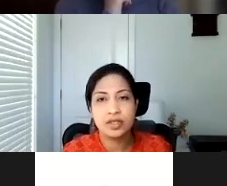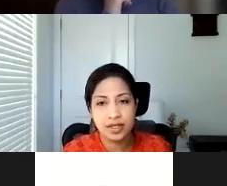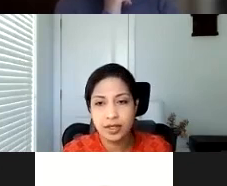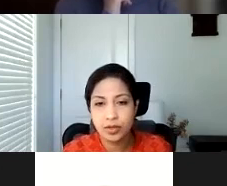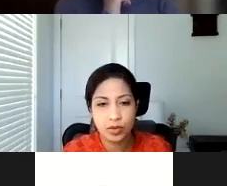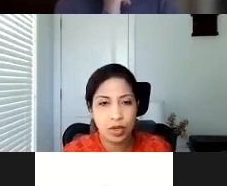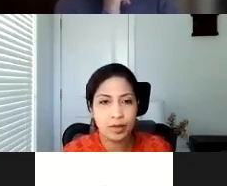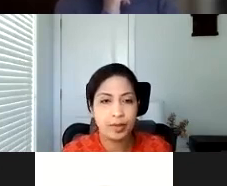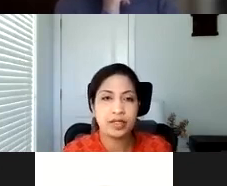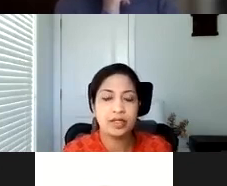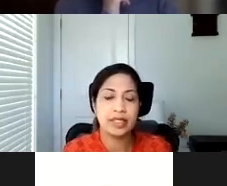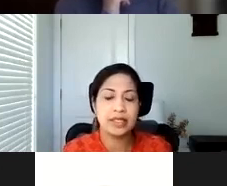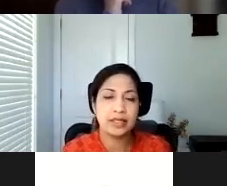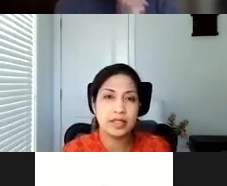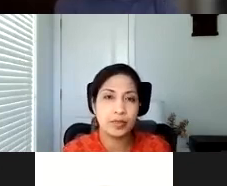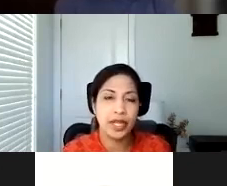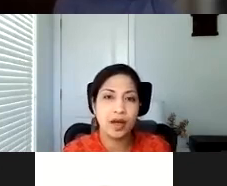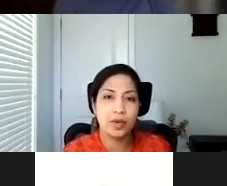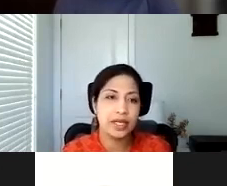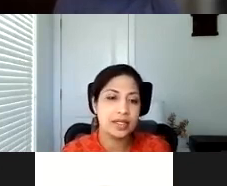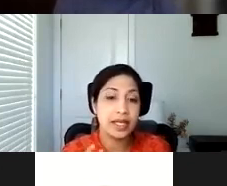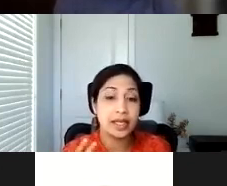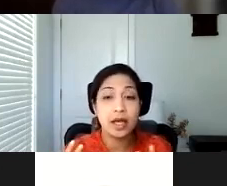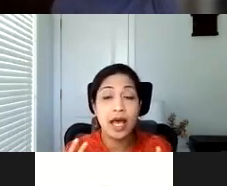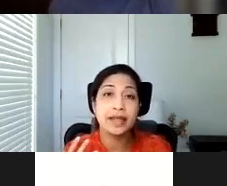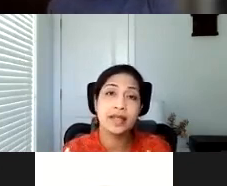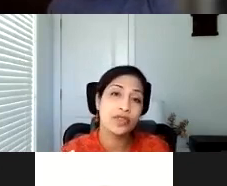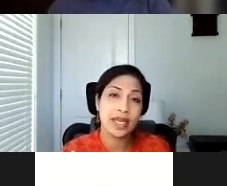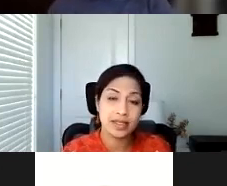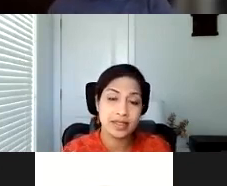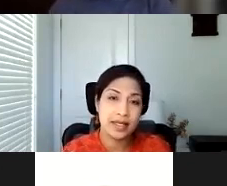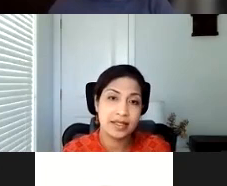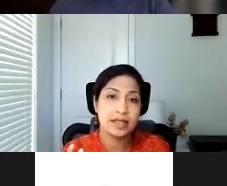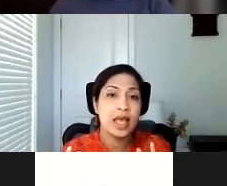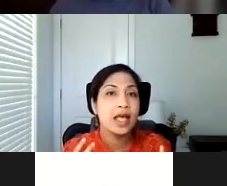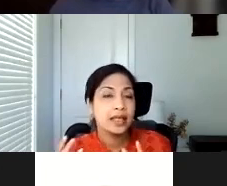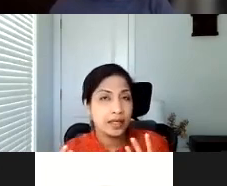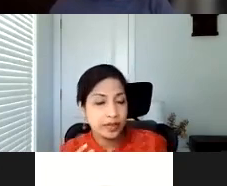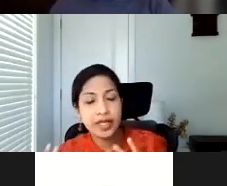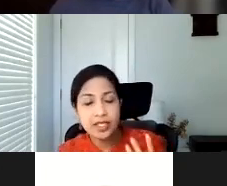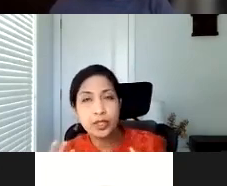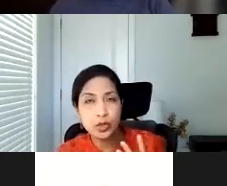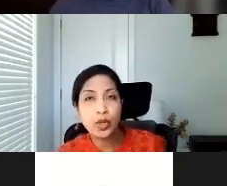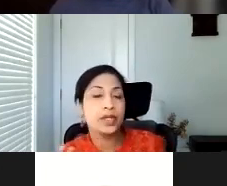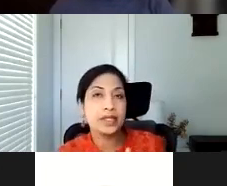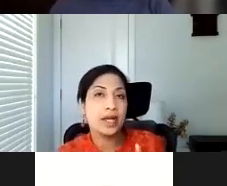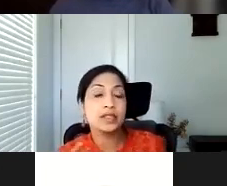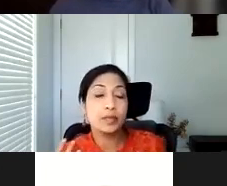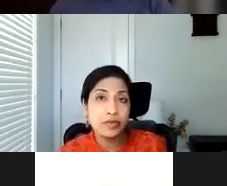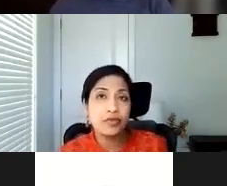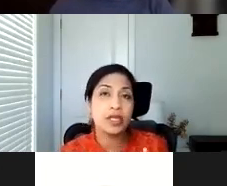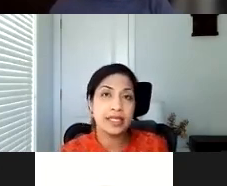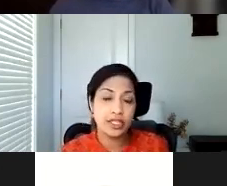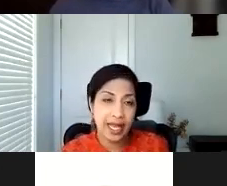to just say to all the participants in this breakout is, I think the idea of the exercise is, yes, we do want to discuss